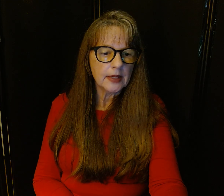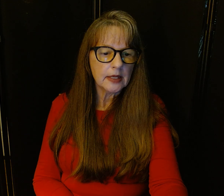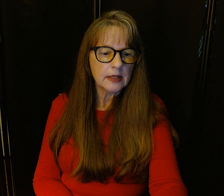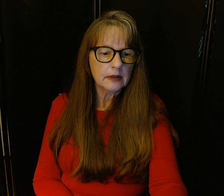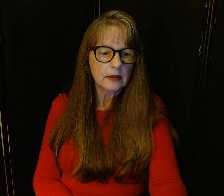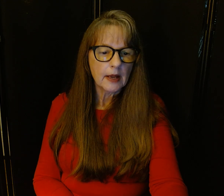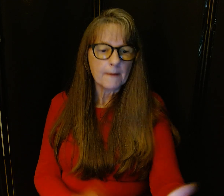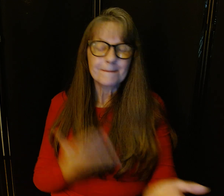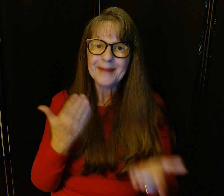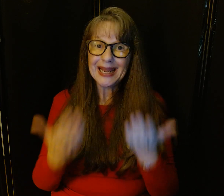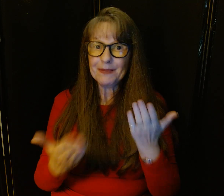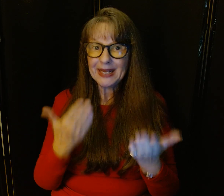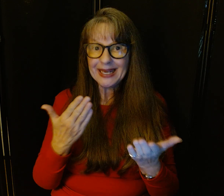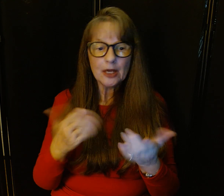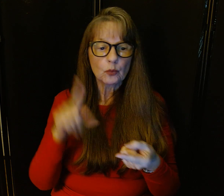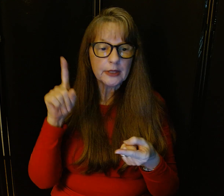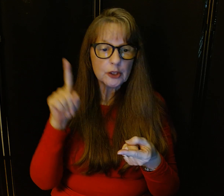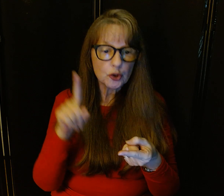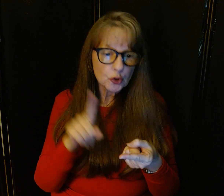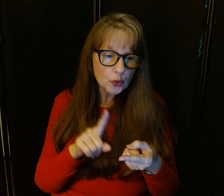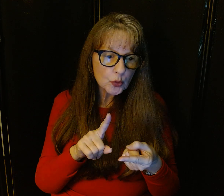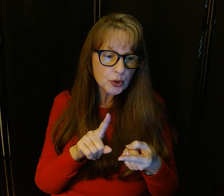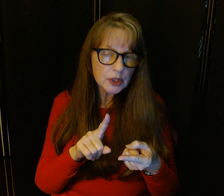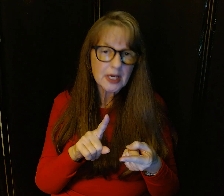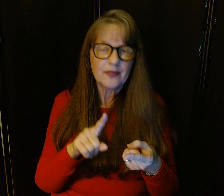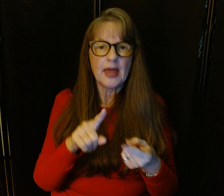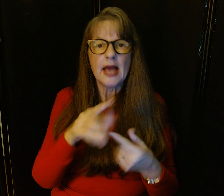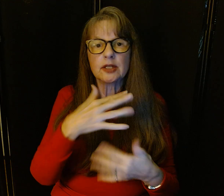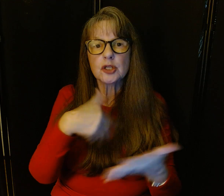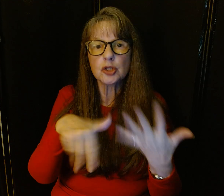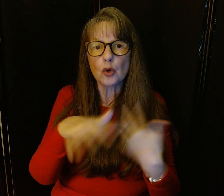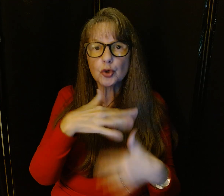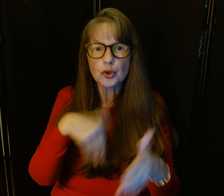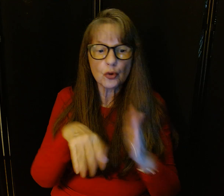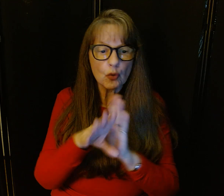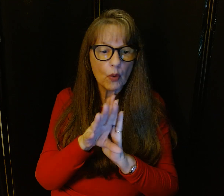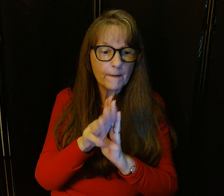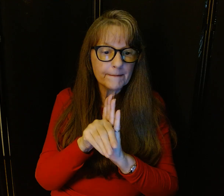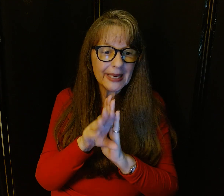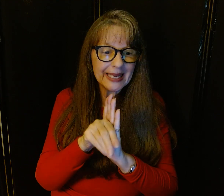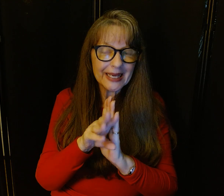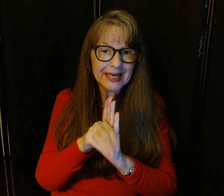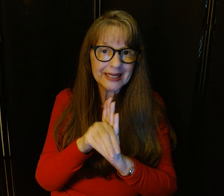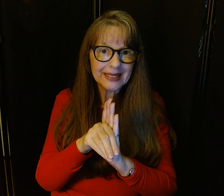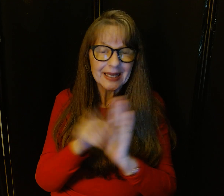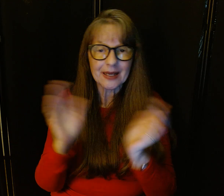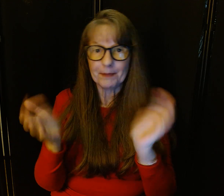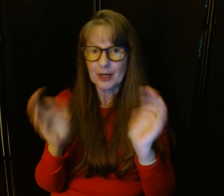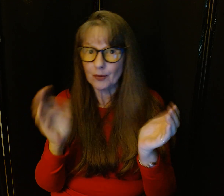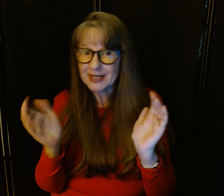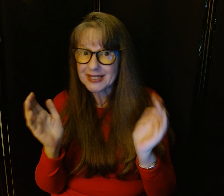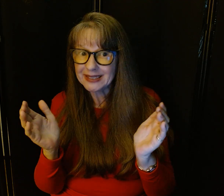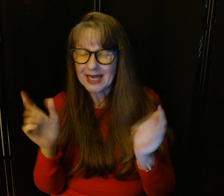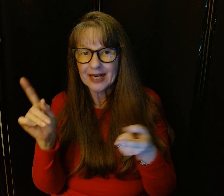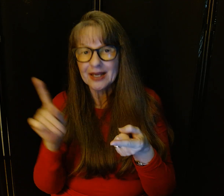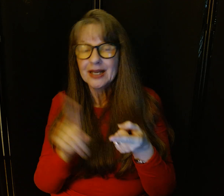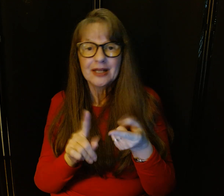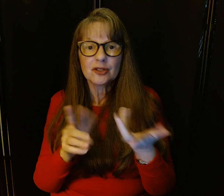then maybe reduce that social media comparison, kind of just